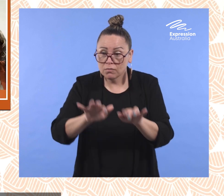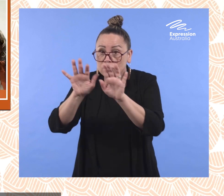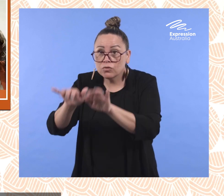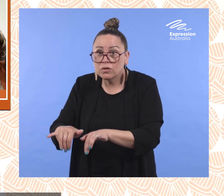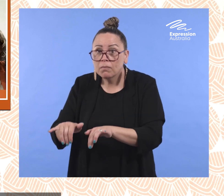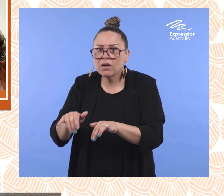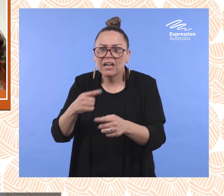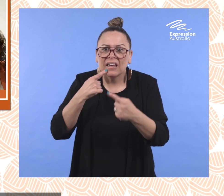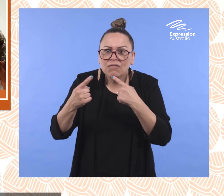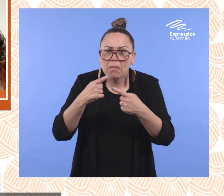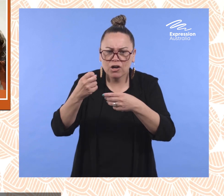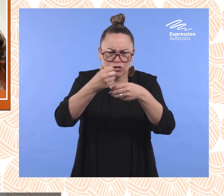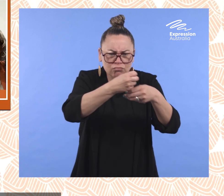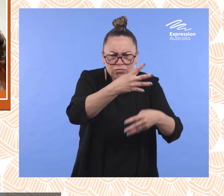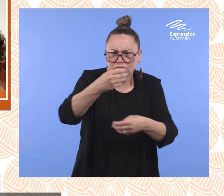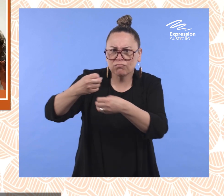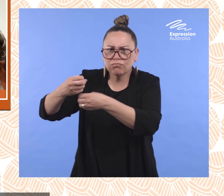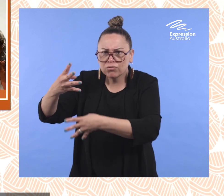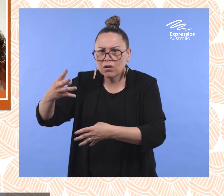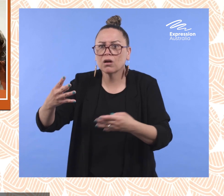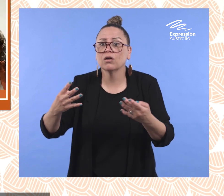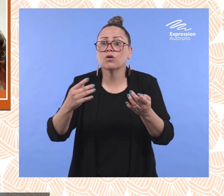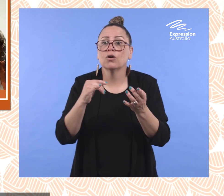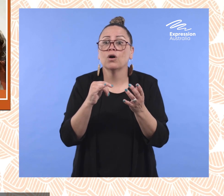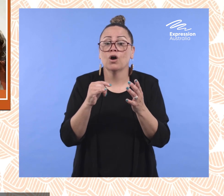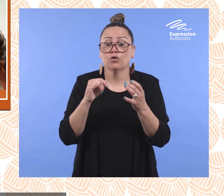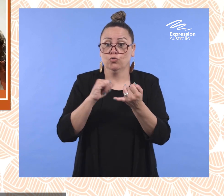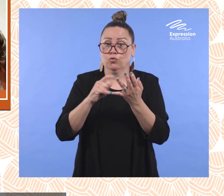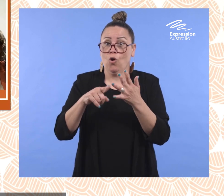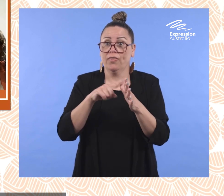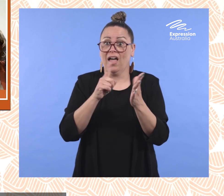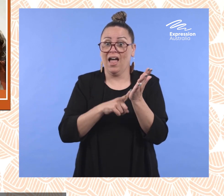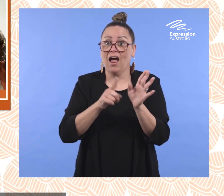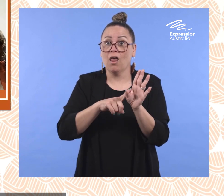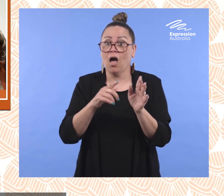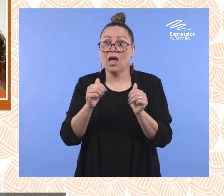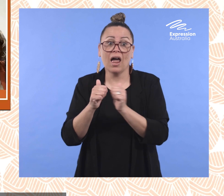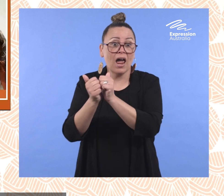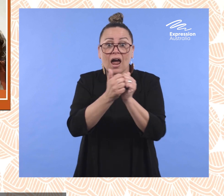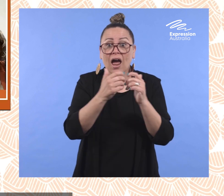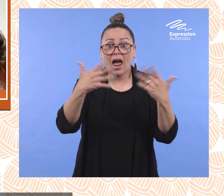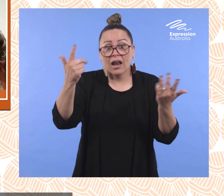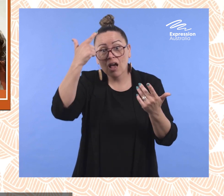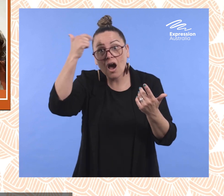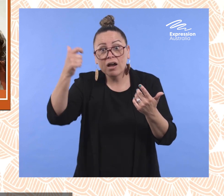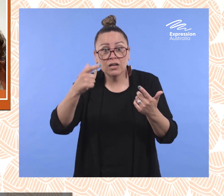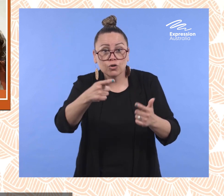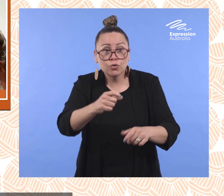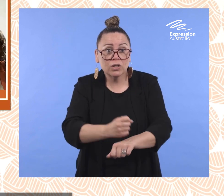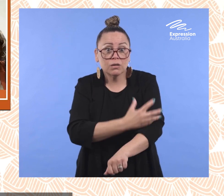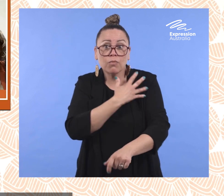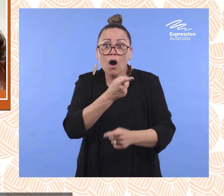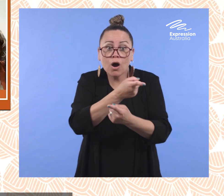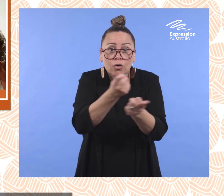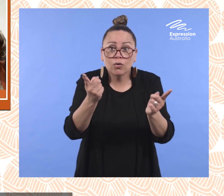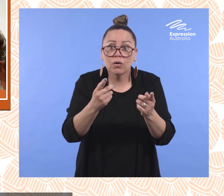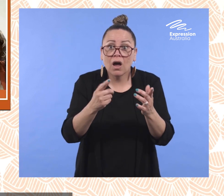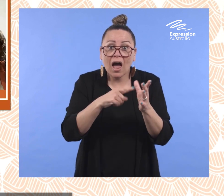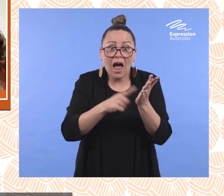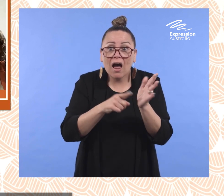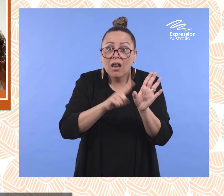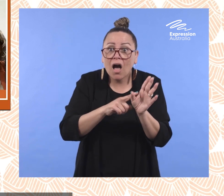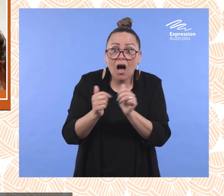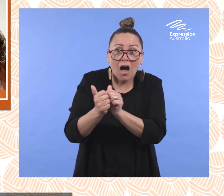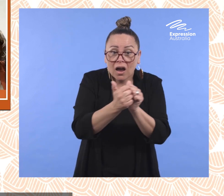of info chart or something. Yeah. So allies today, if any of these ideas inspire you,